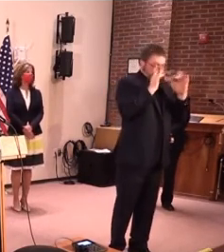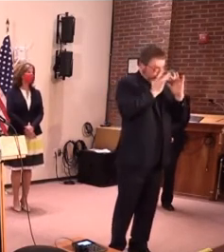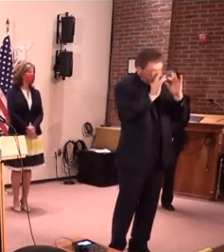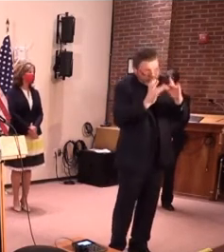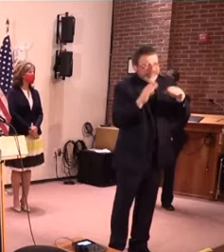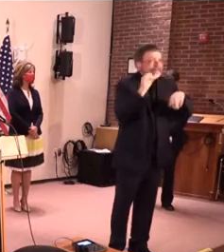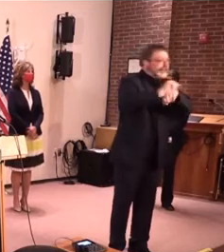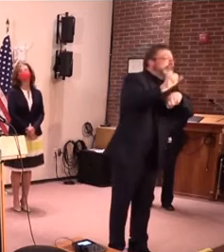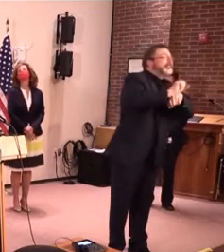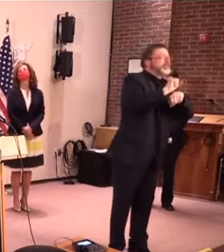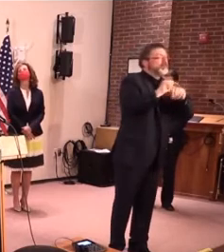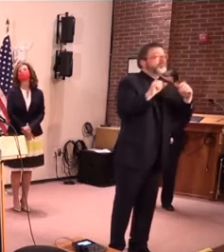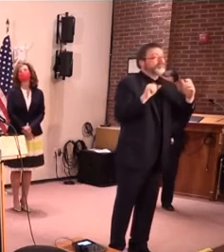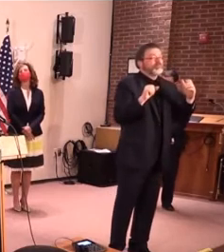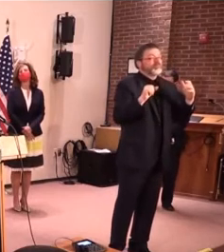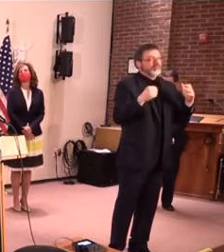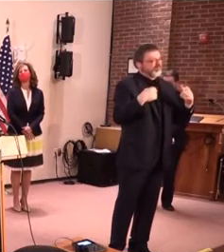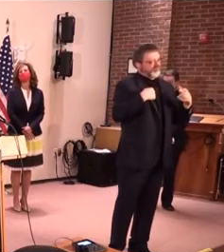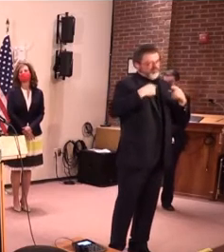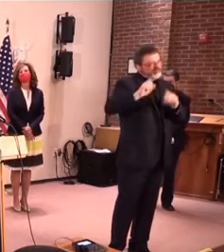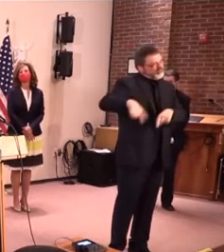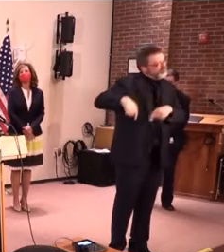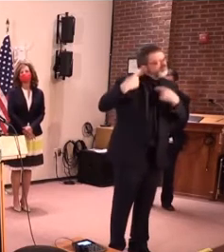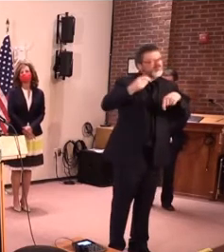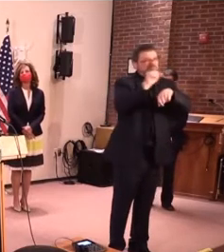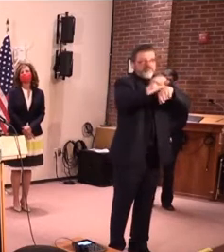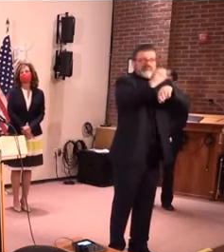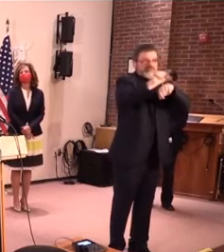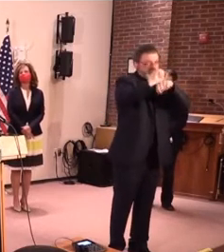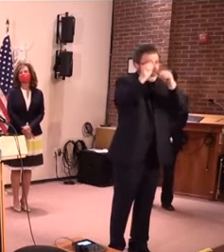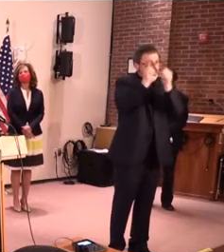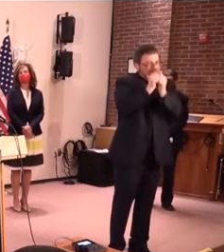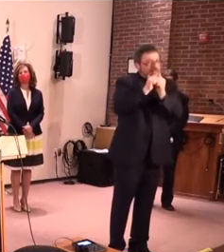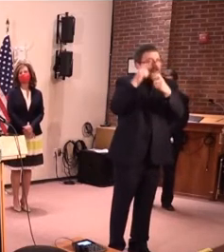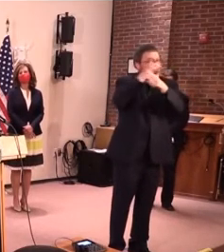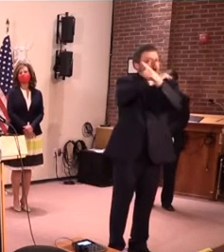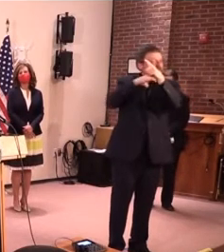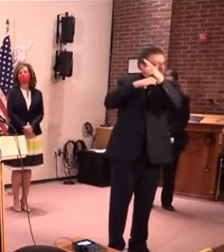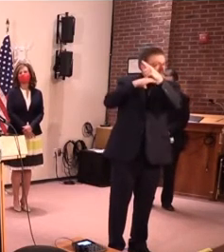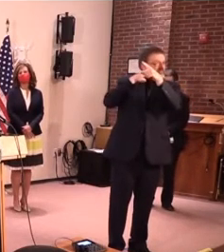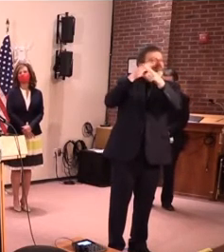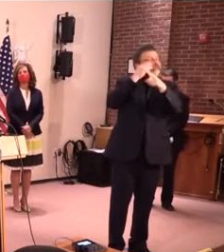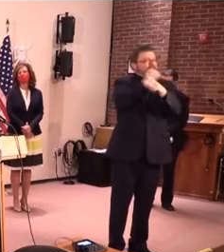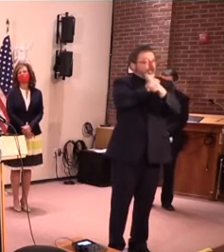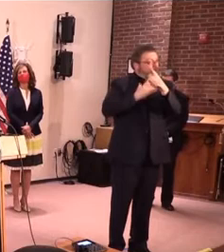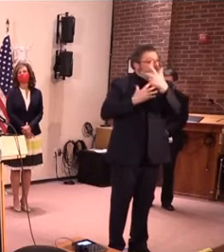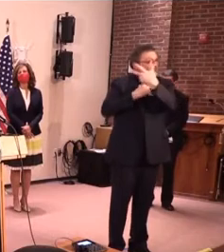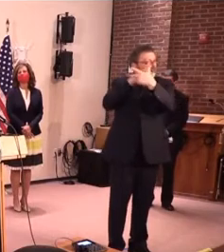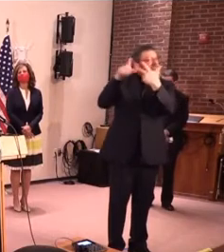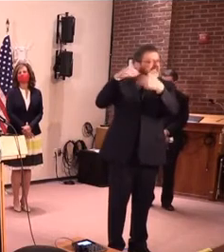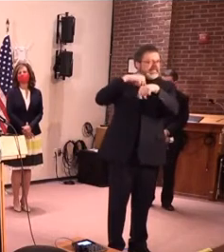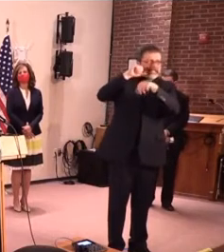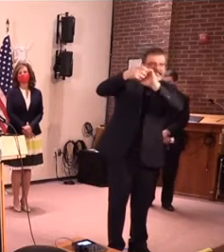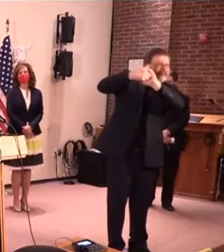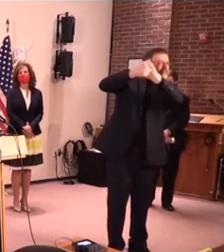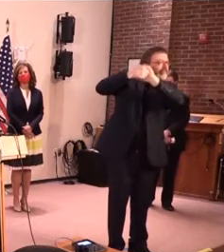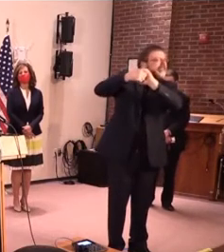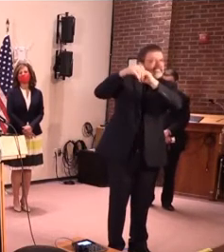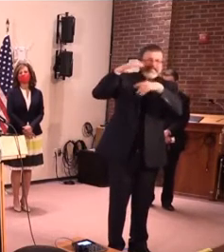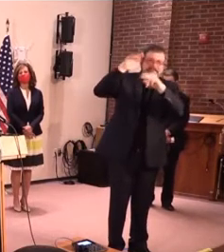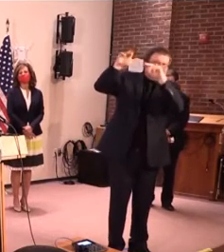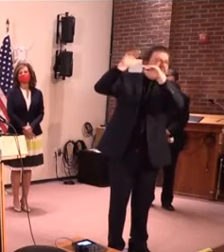federal delegation in anticipation of a much larger package that would really be more widespread throughout